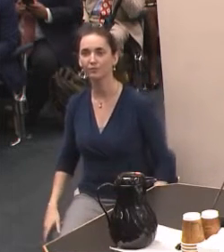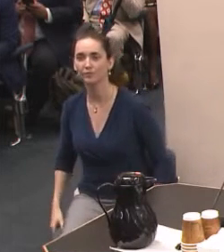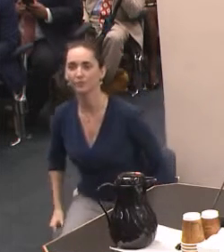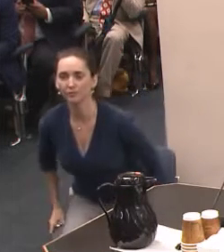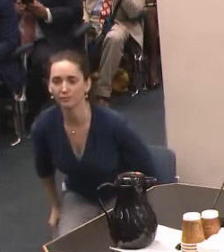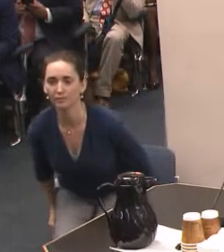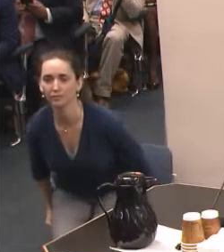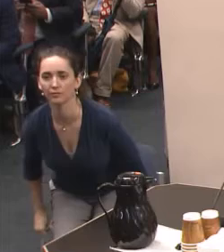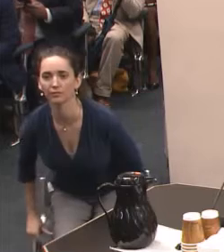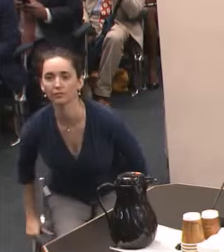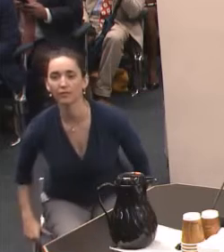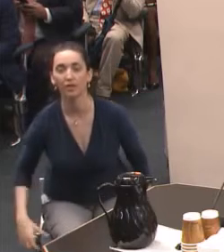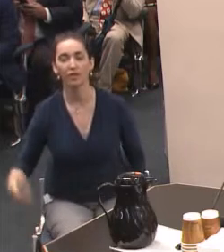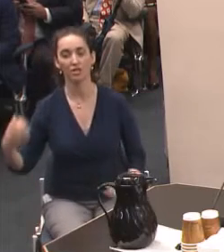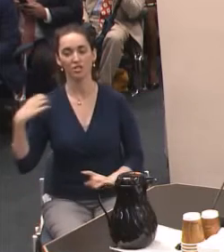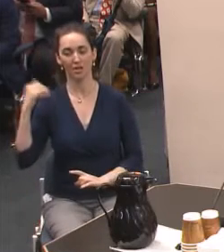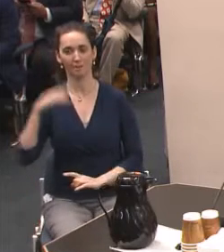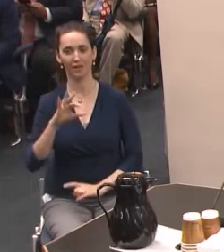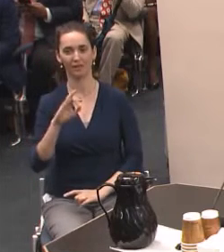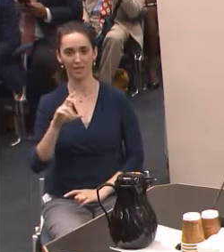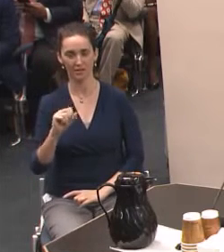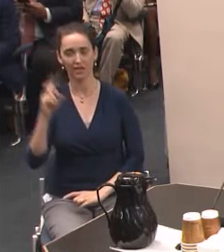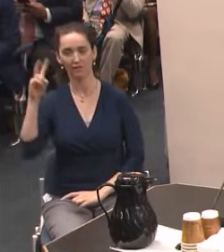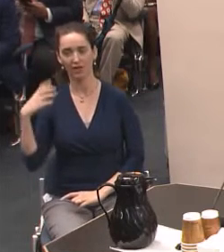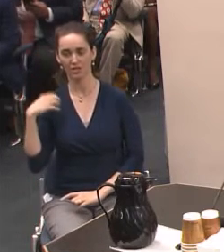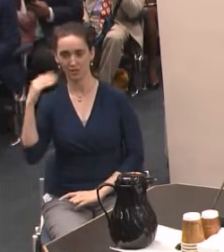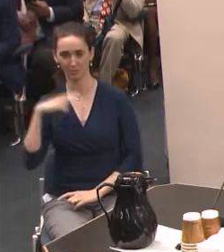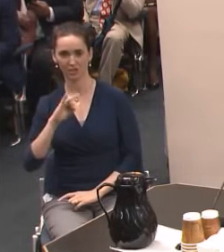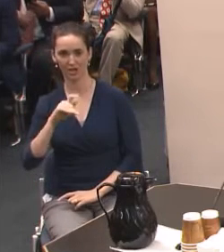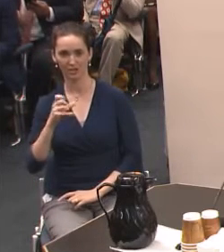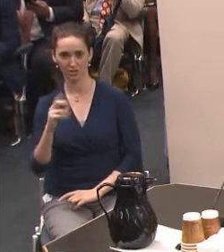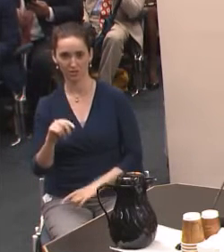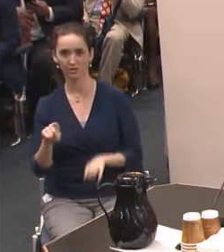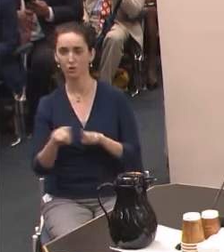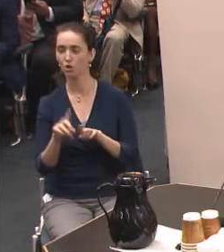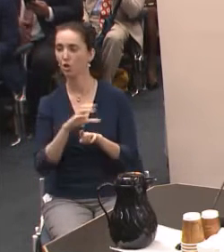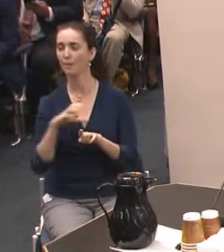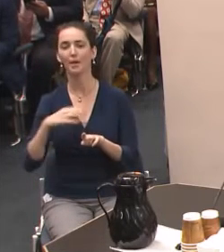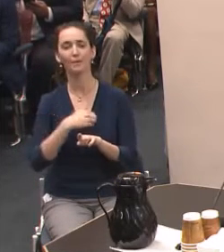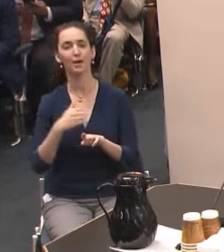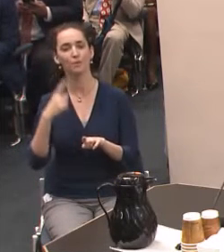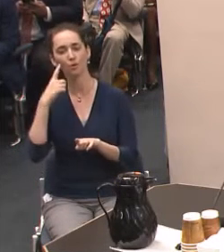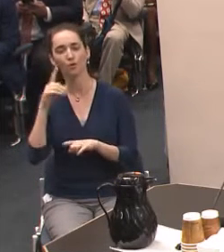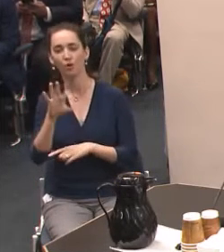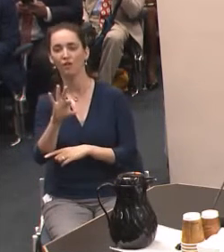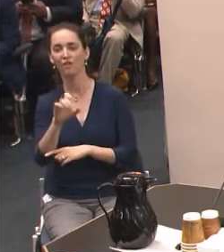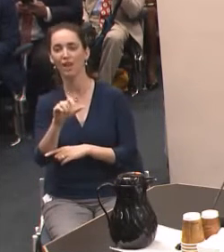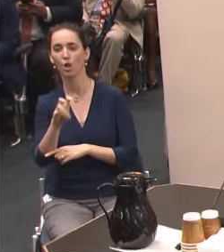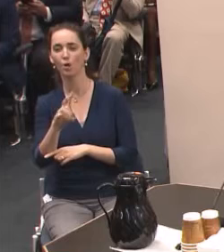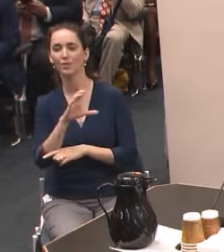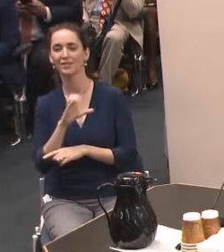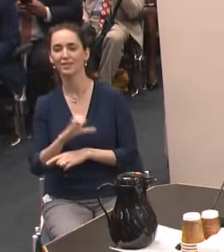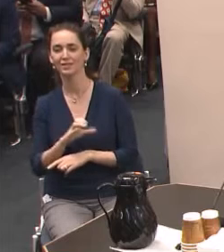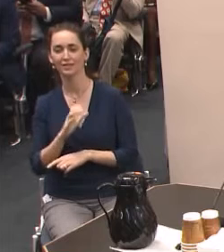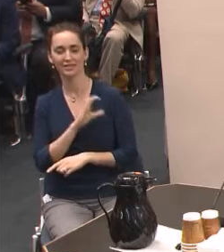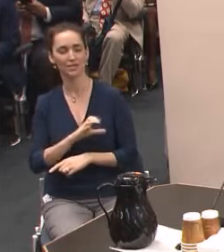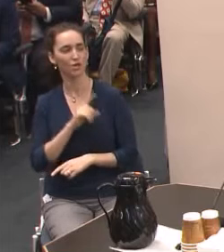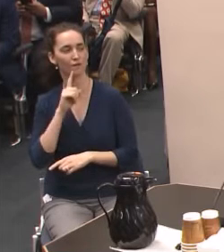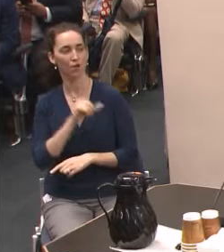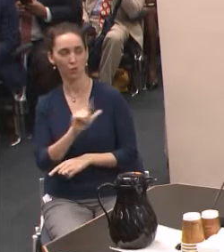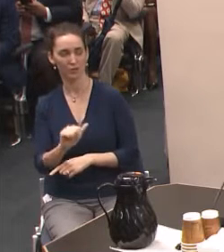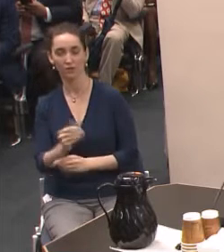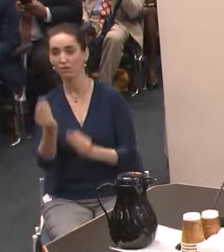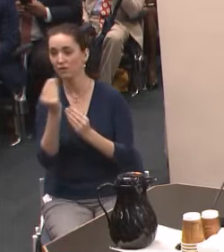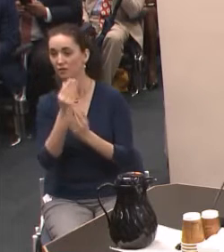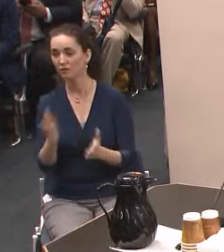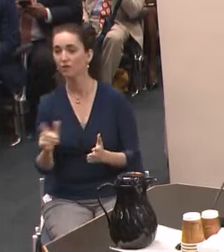Chairman Fields, Vice Chairman Jackson, committee members, and fellow citizens of Louisiana. Louisiana prides itself on